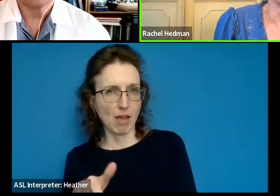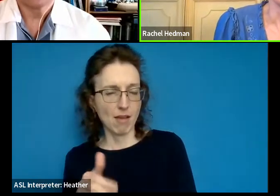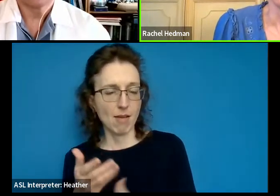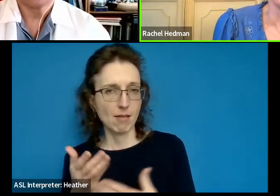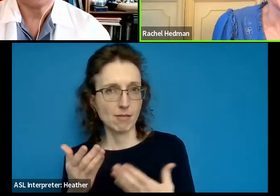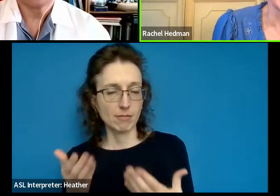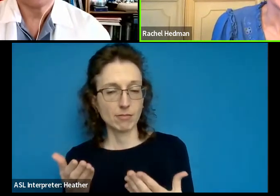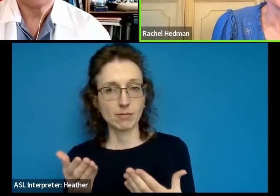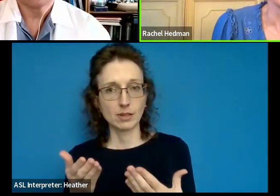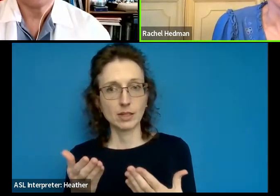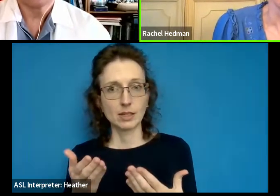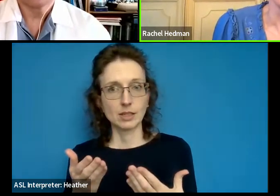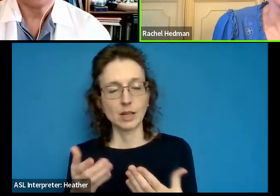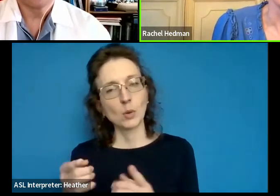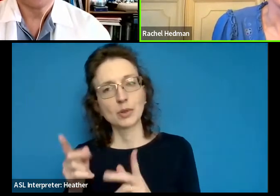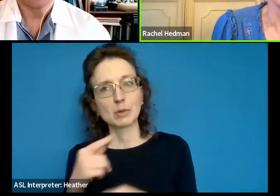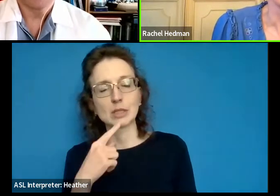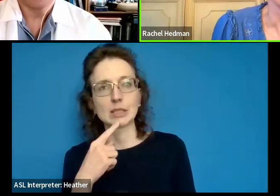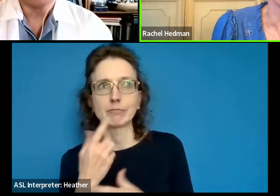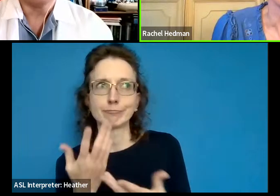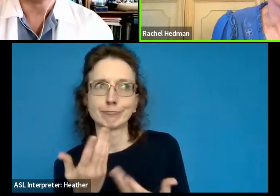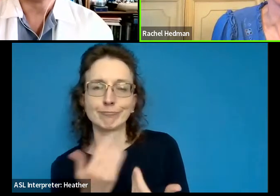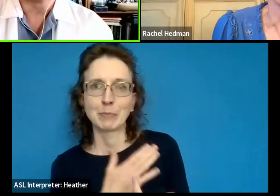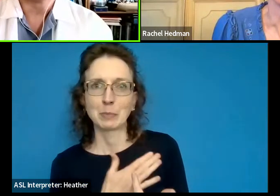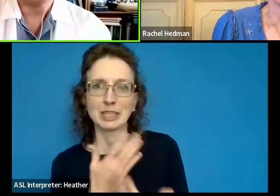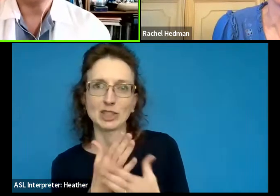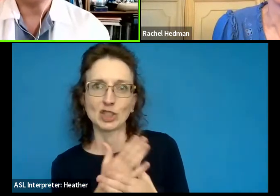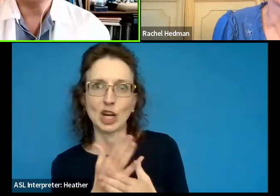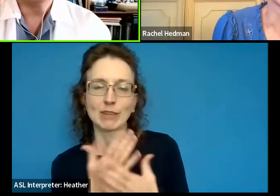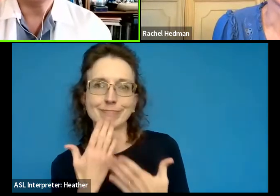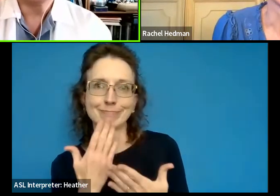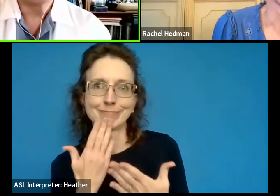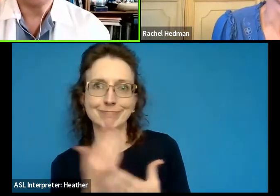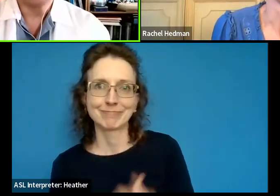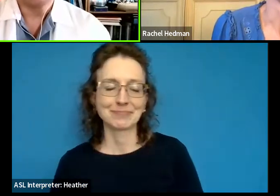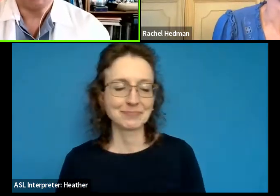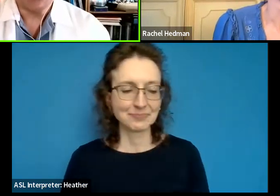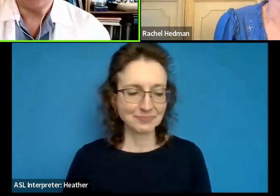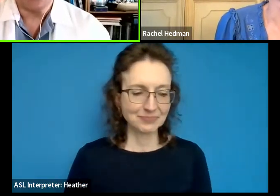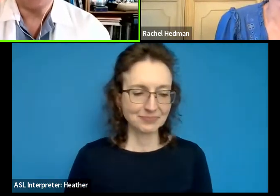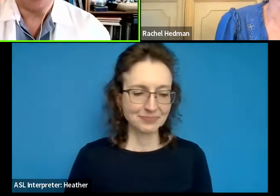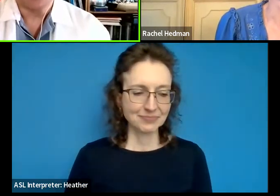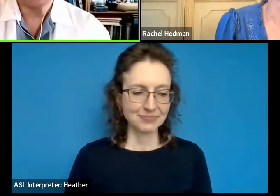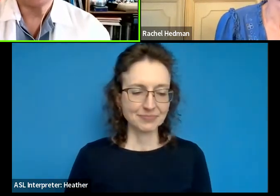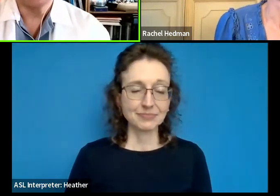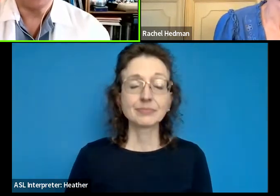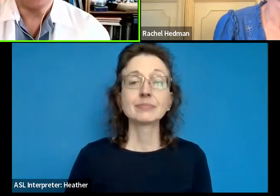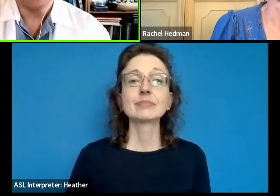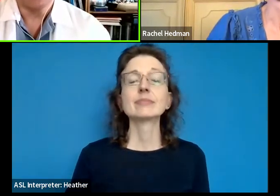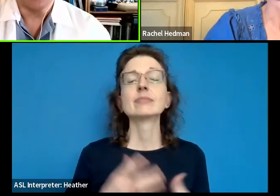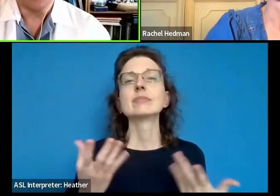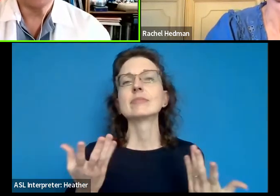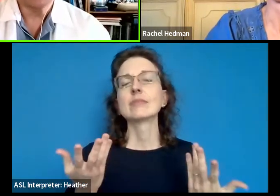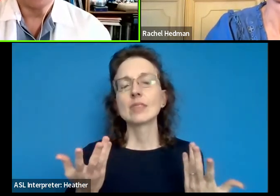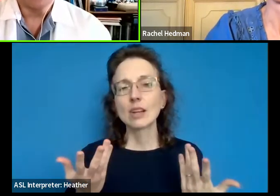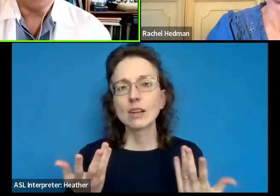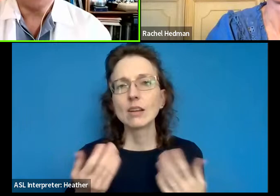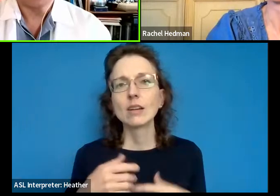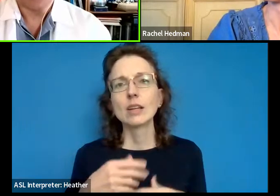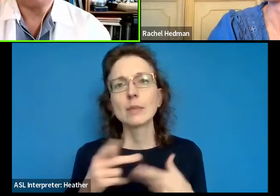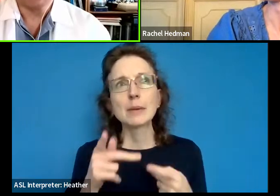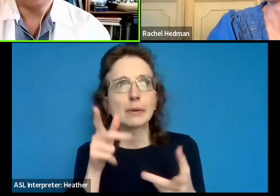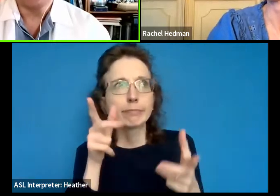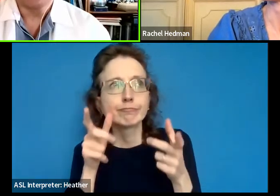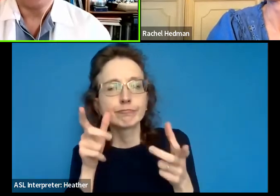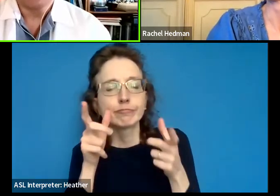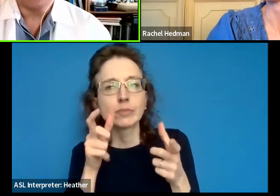And the person really appreciates your thoughts on this. Yes. So in the story, there would be the audience would engage in